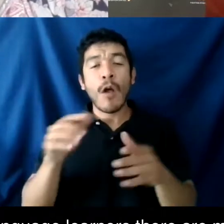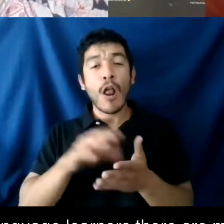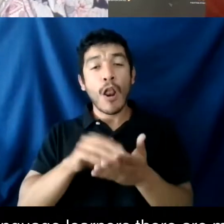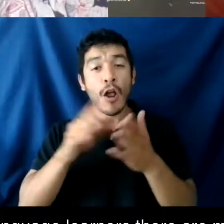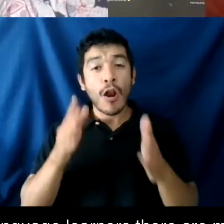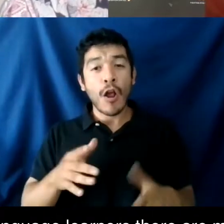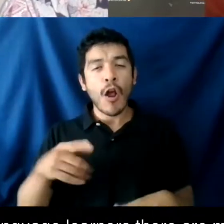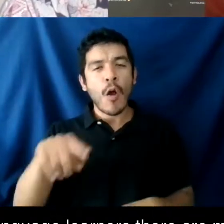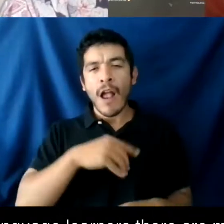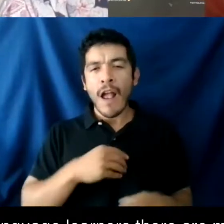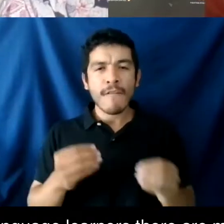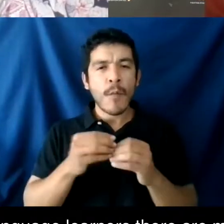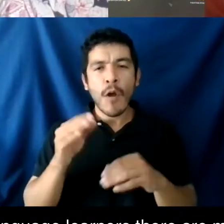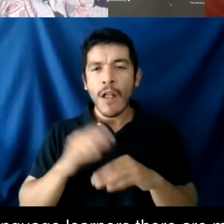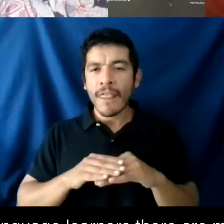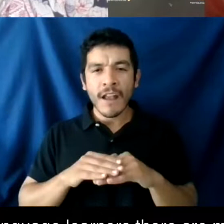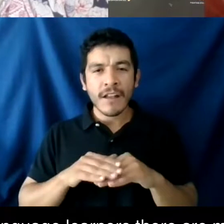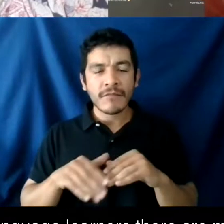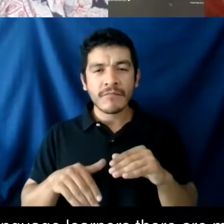than